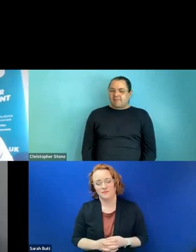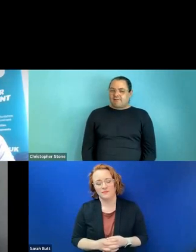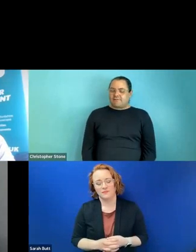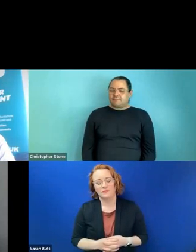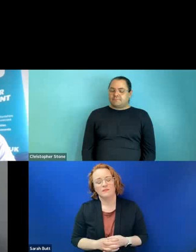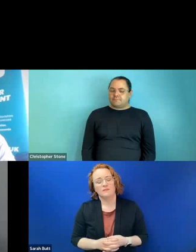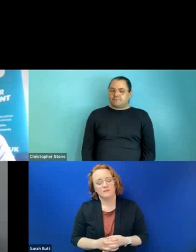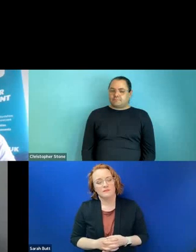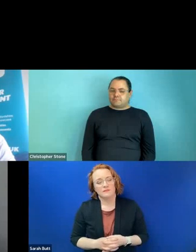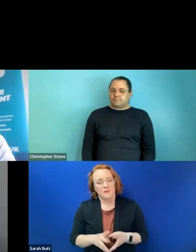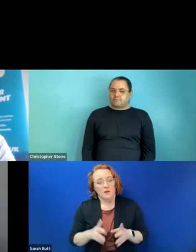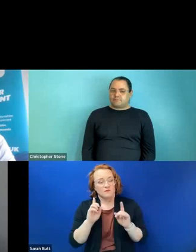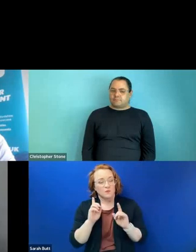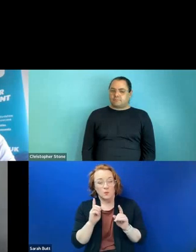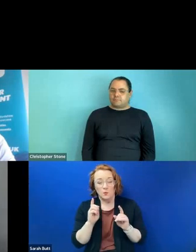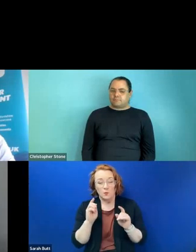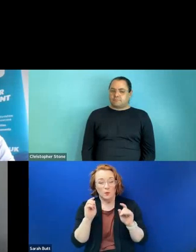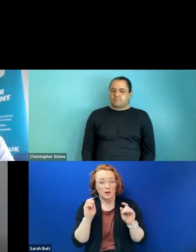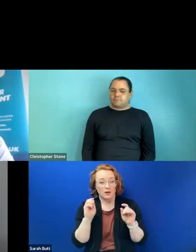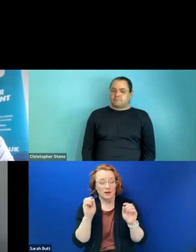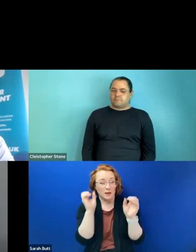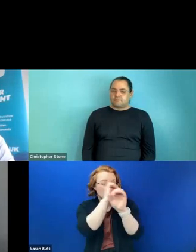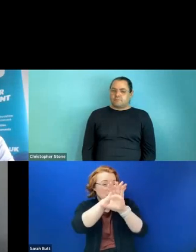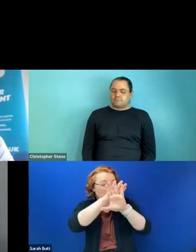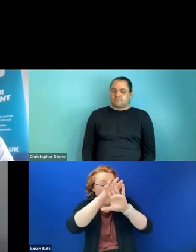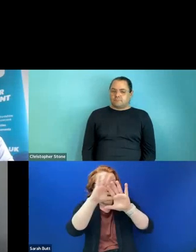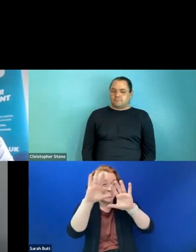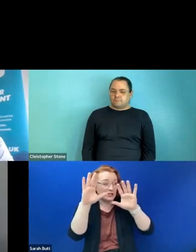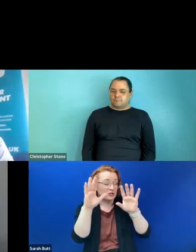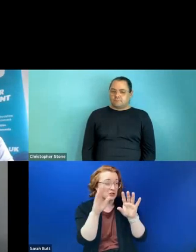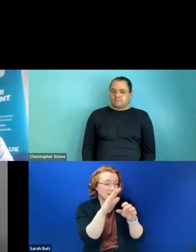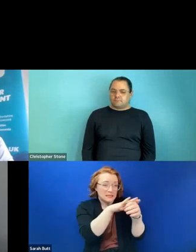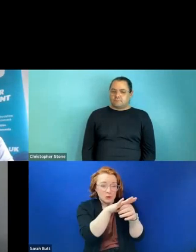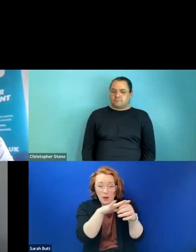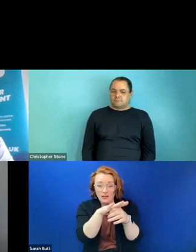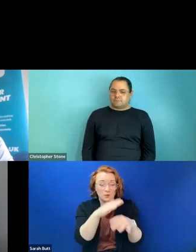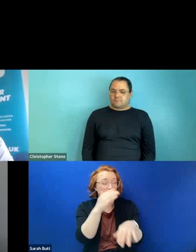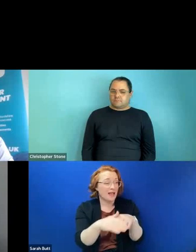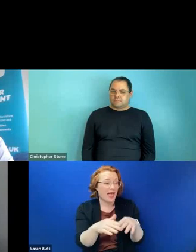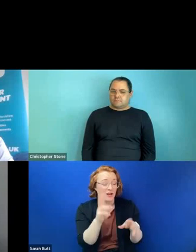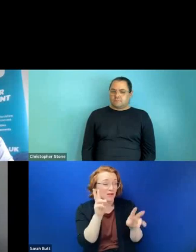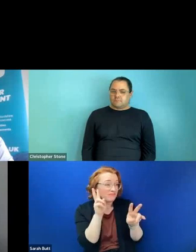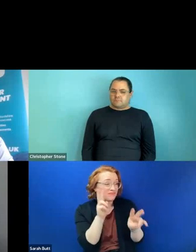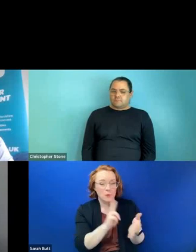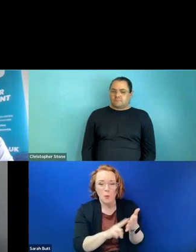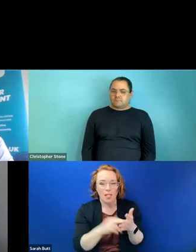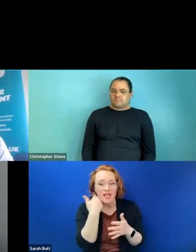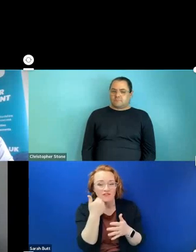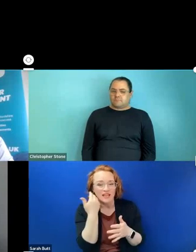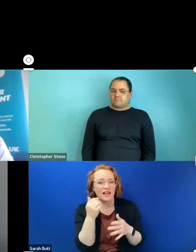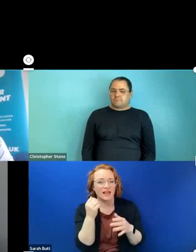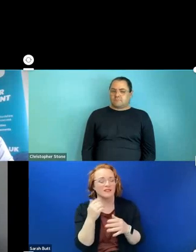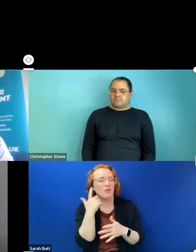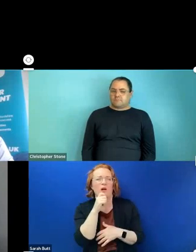If you think about all the things you would never normally get to see, all the behind the scenes, if you're thinking about, oh,